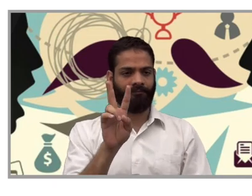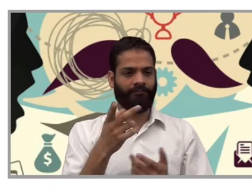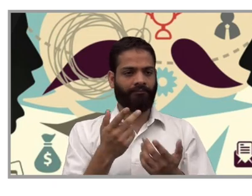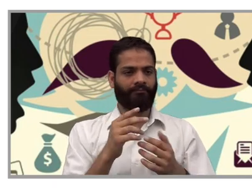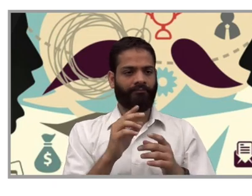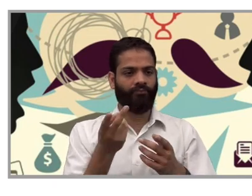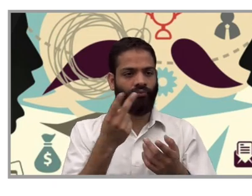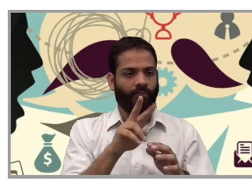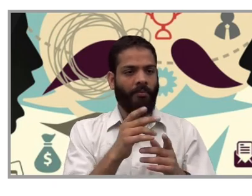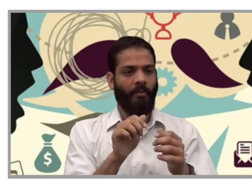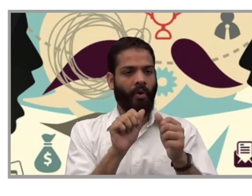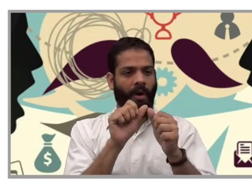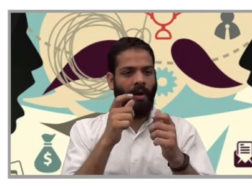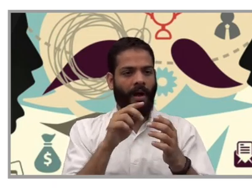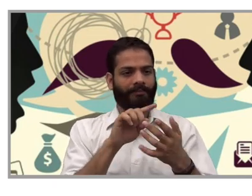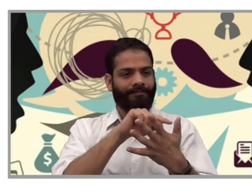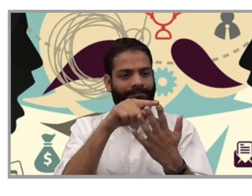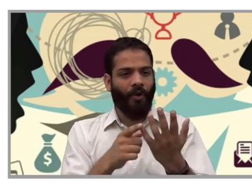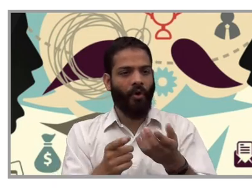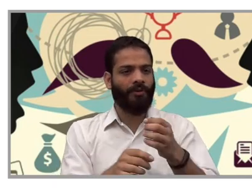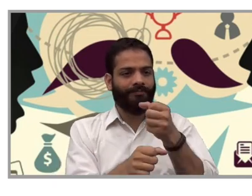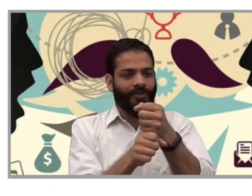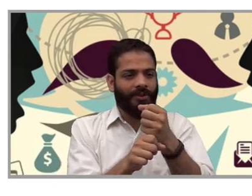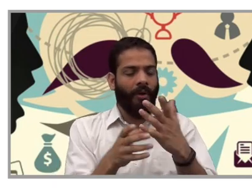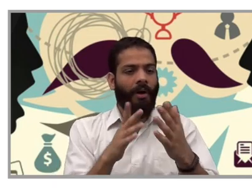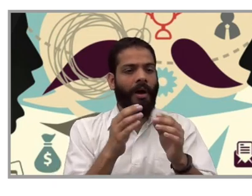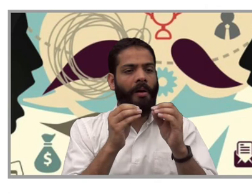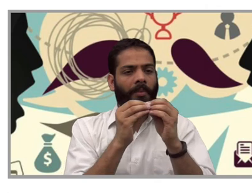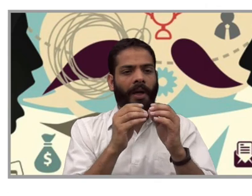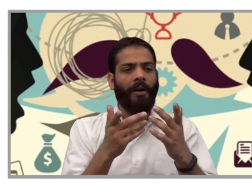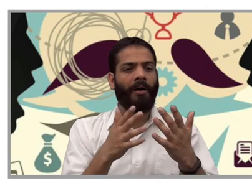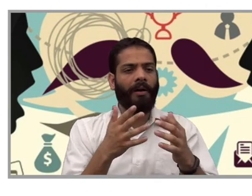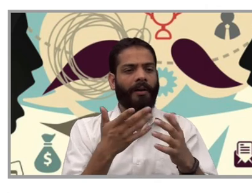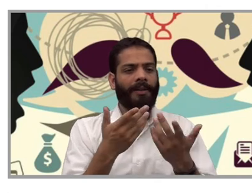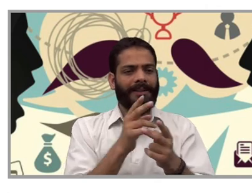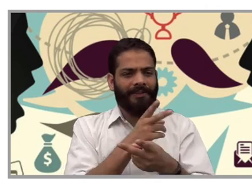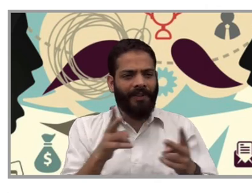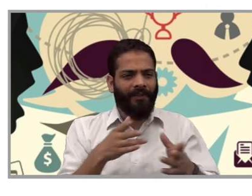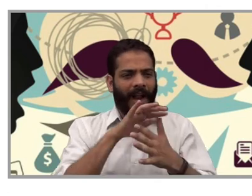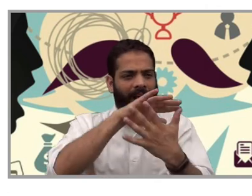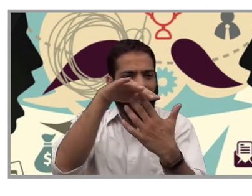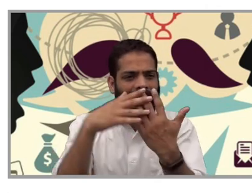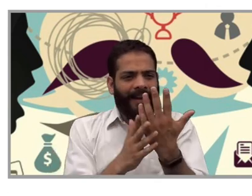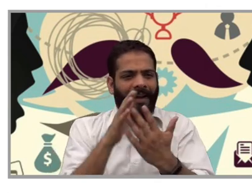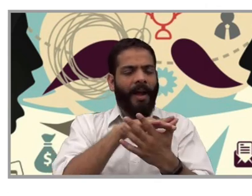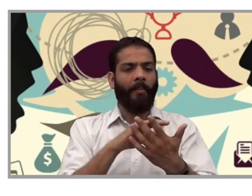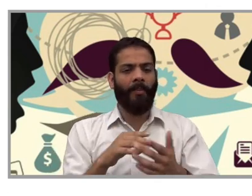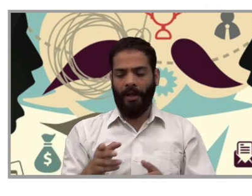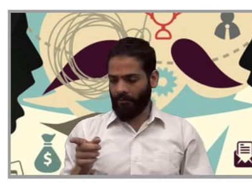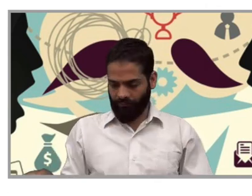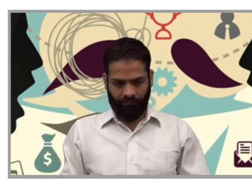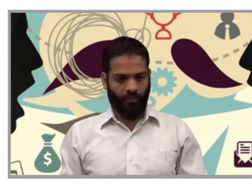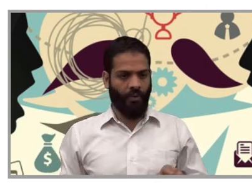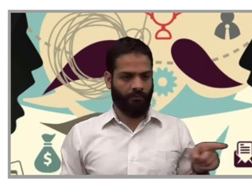contralateral referent is analyzed as third person. It is also analyzed